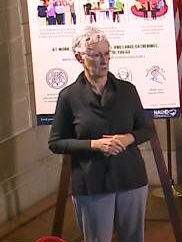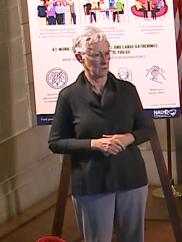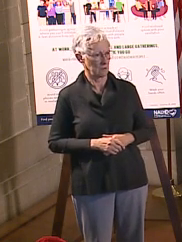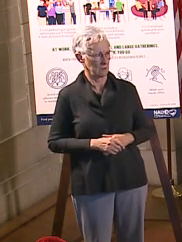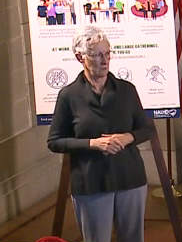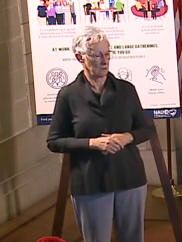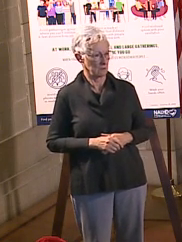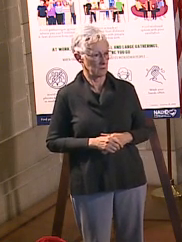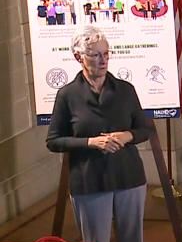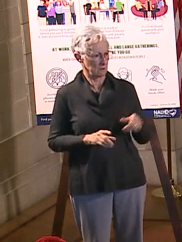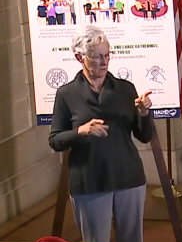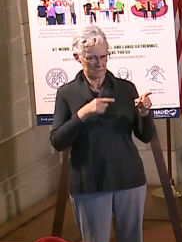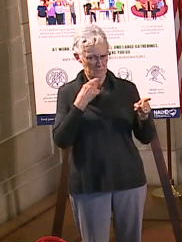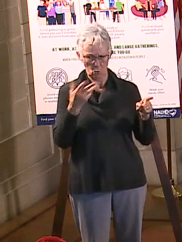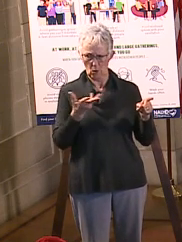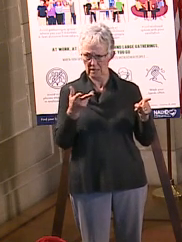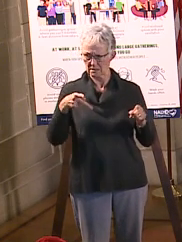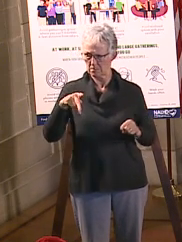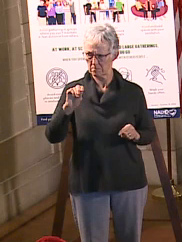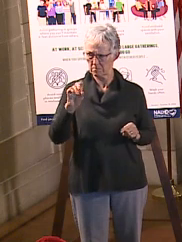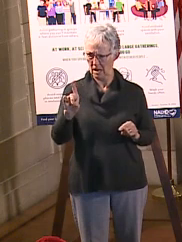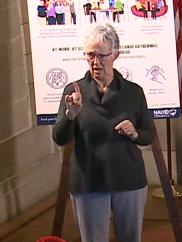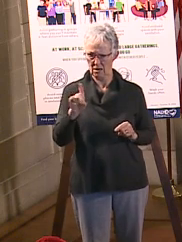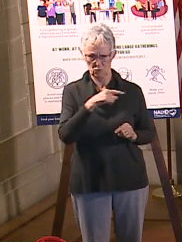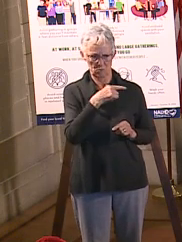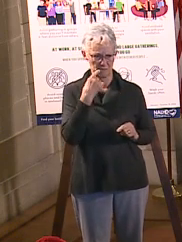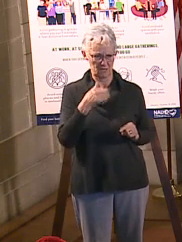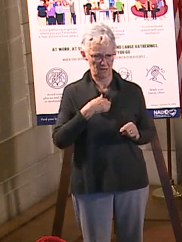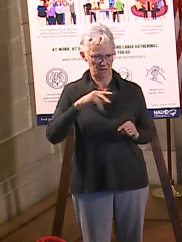Oh, a pod. So the question was, what is a pod? So